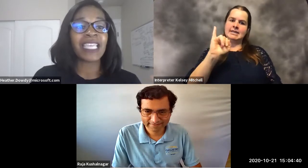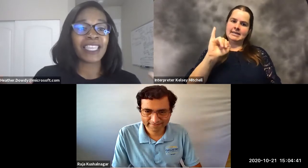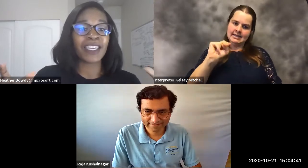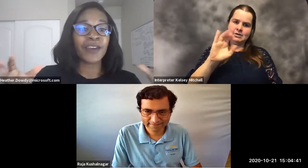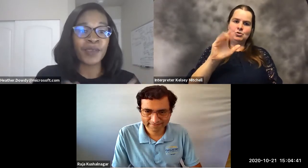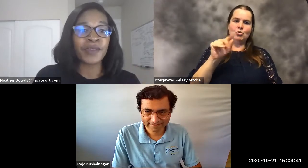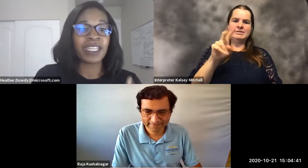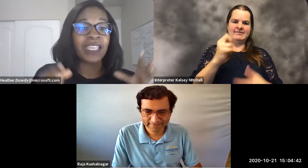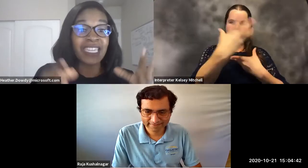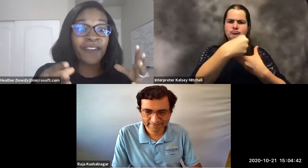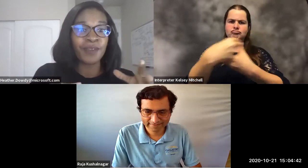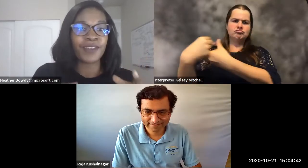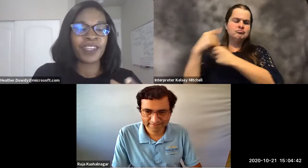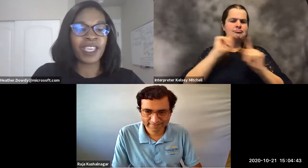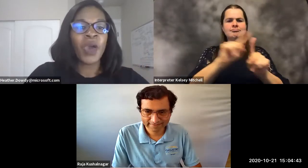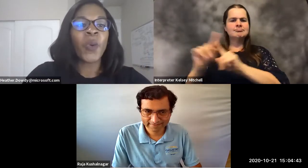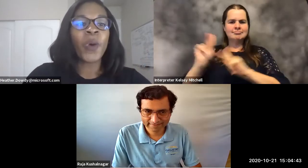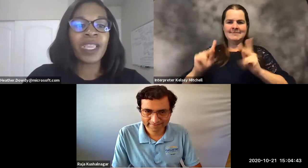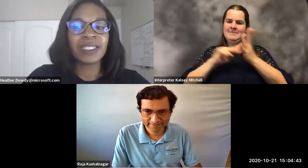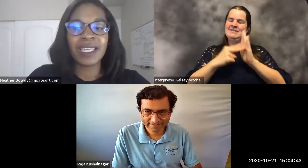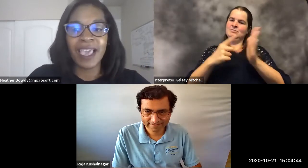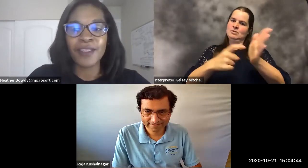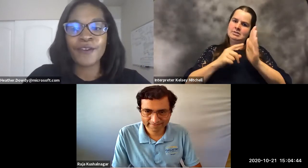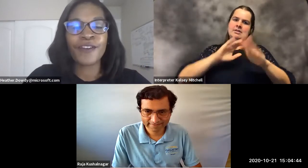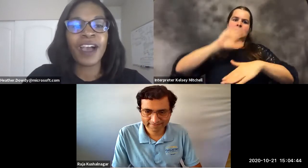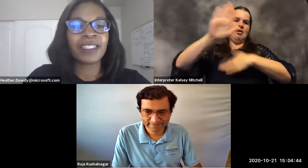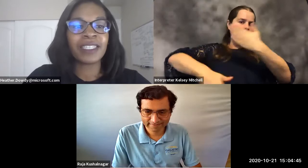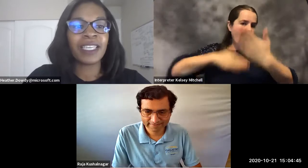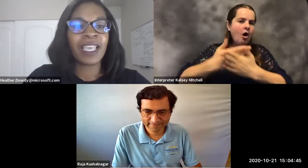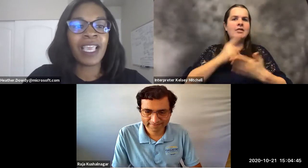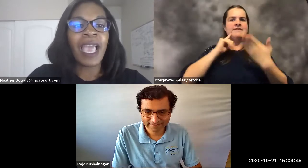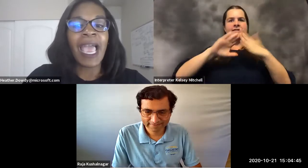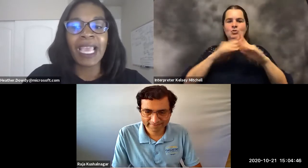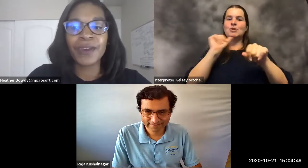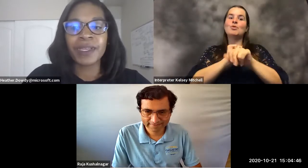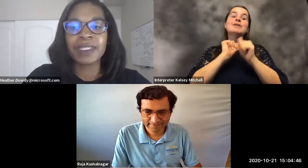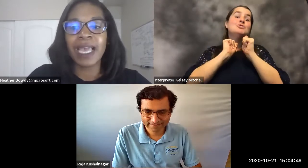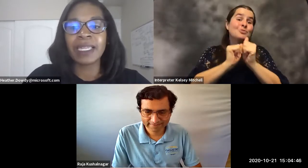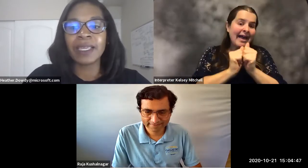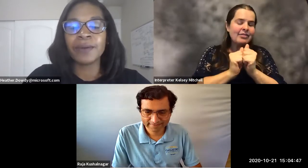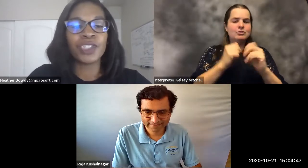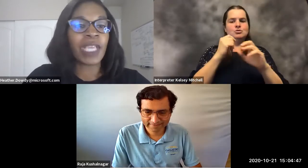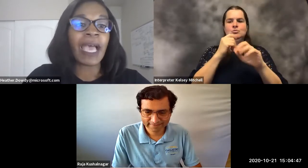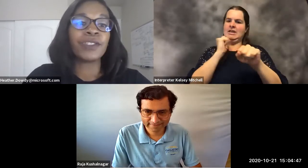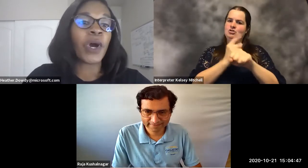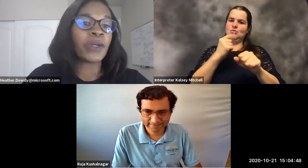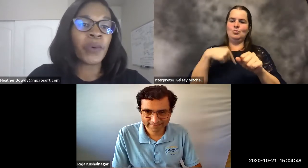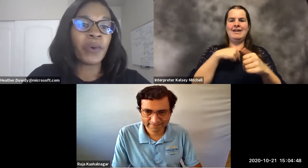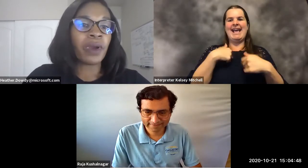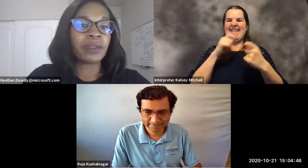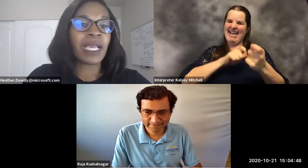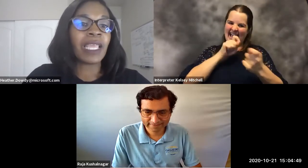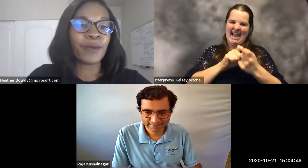it's going to take the community, the deaf community, working together for us to get accurate sign language